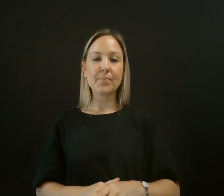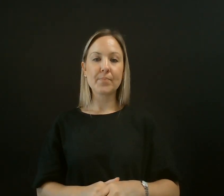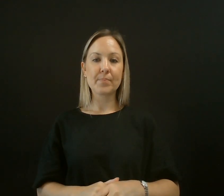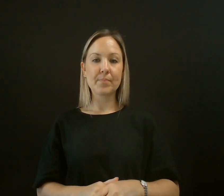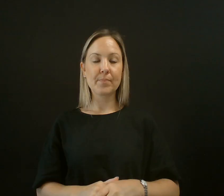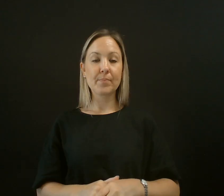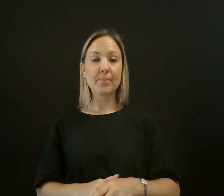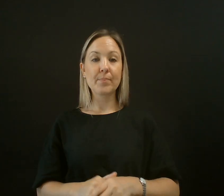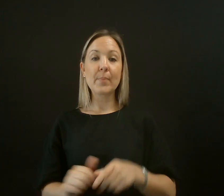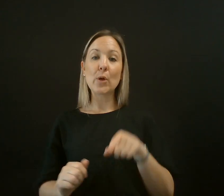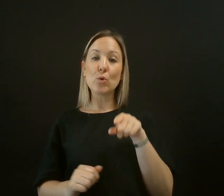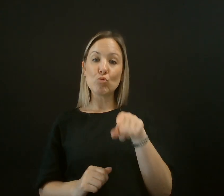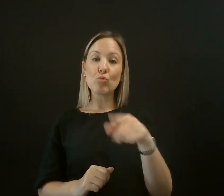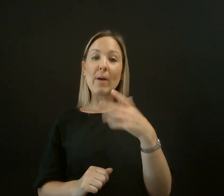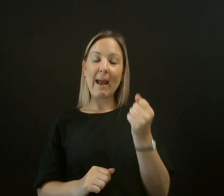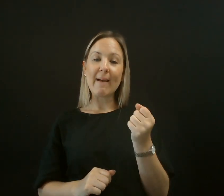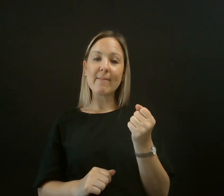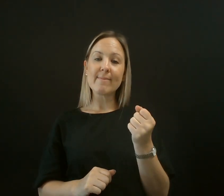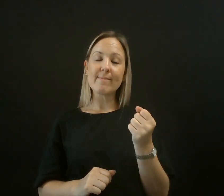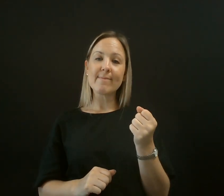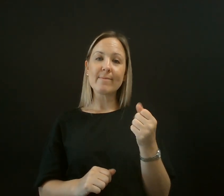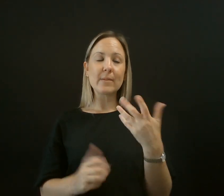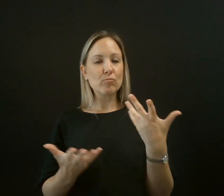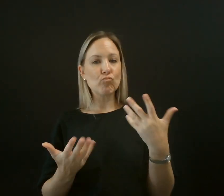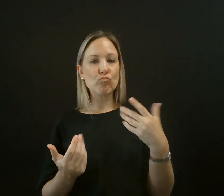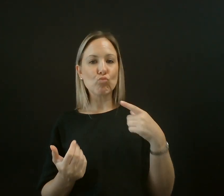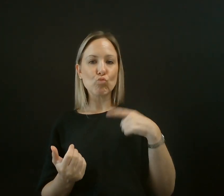You have reasonable peace, comfort, and privacy.